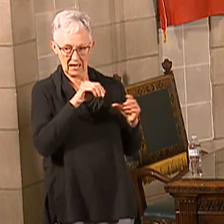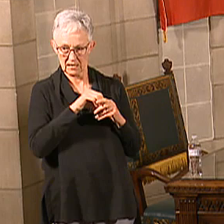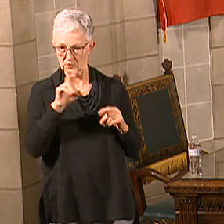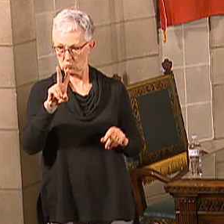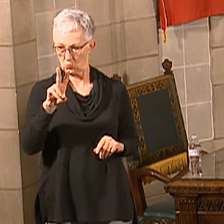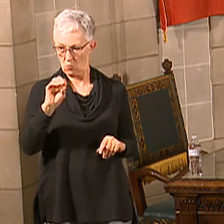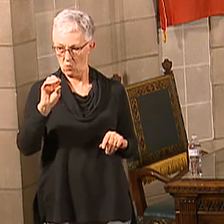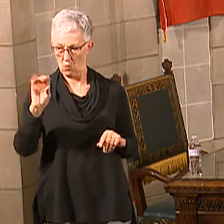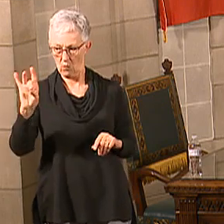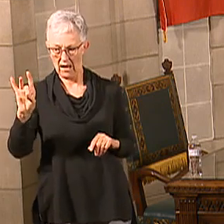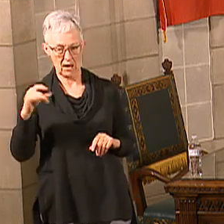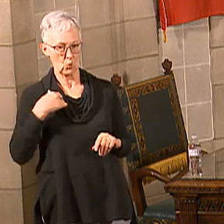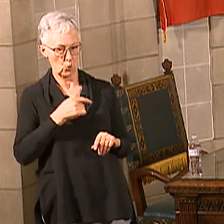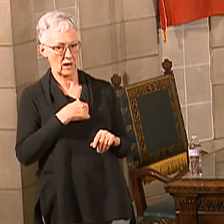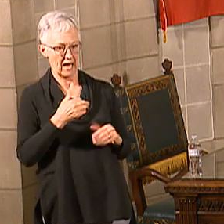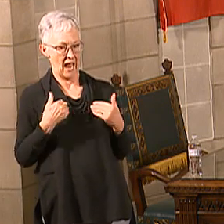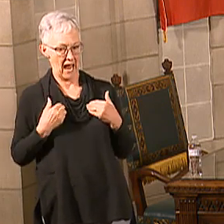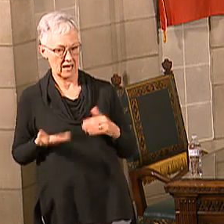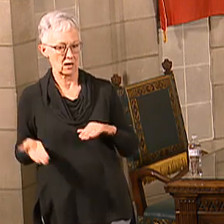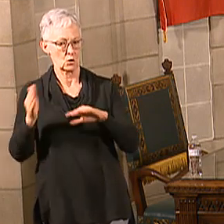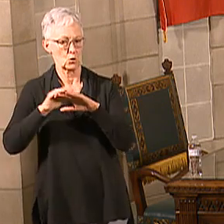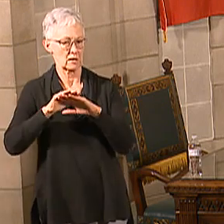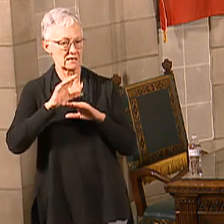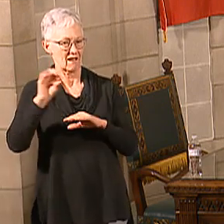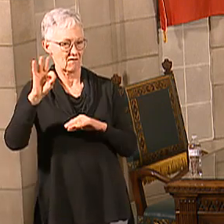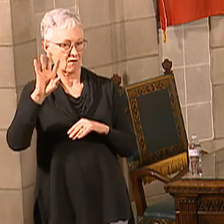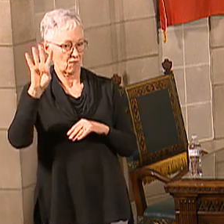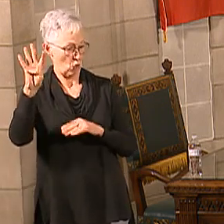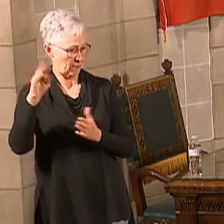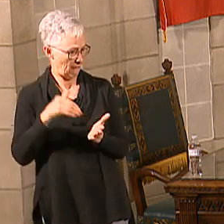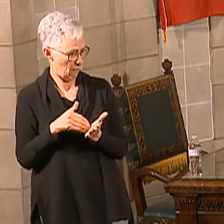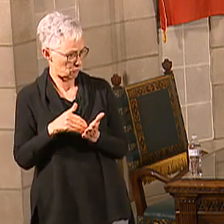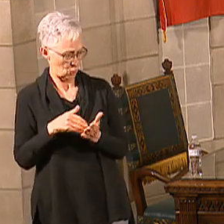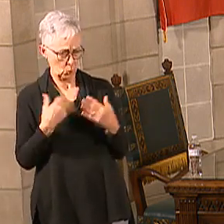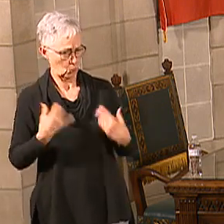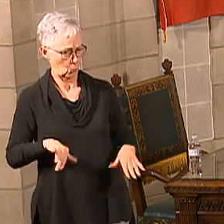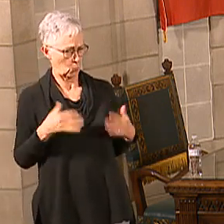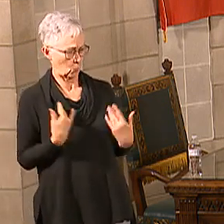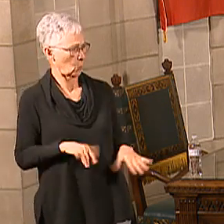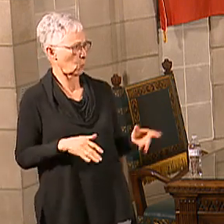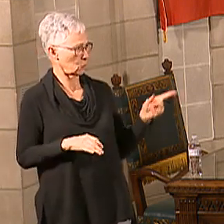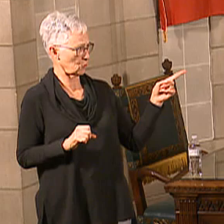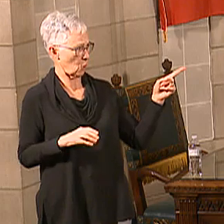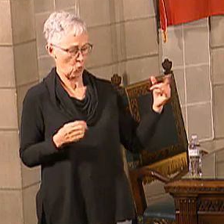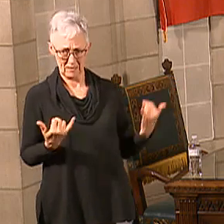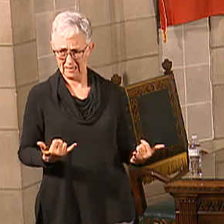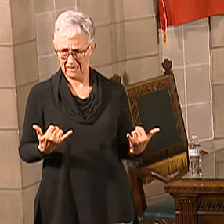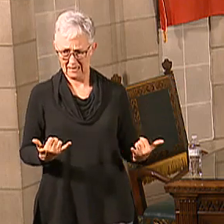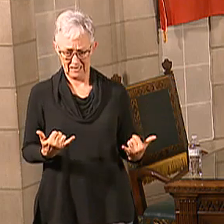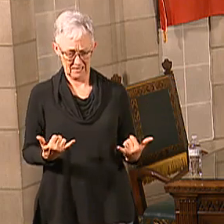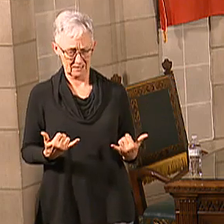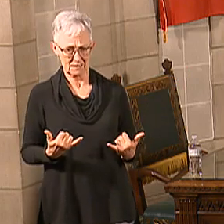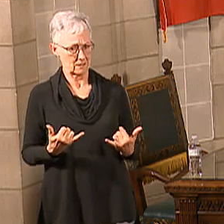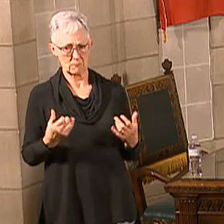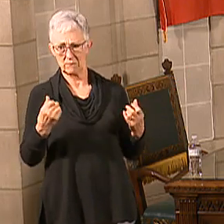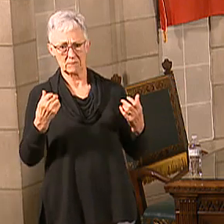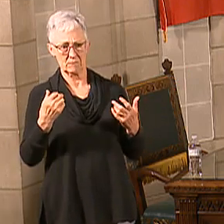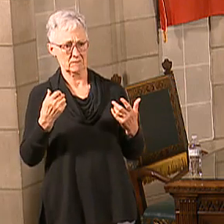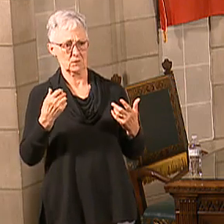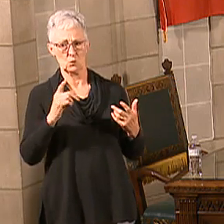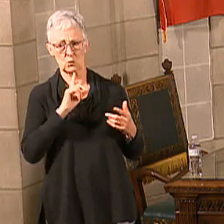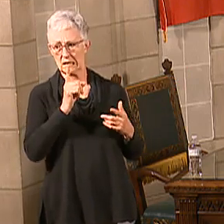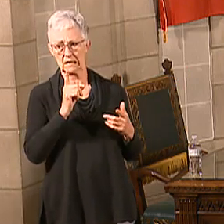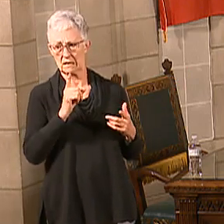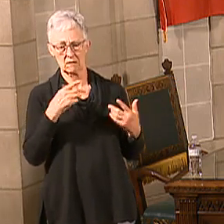Just to keep that all in perspective, how many more claims the Department of Labor is processing. So we're seeing a lot more people apply. We certainly